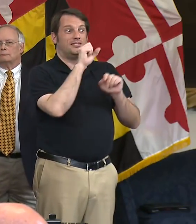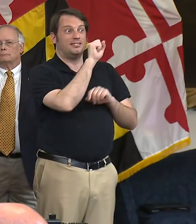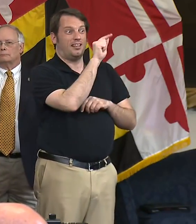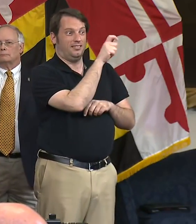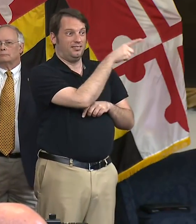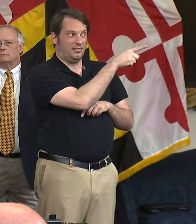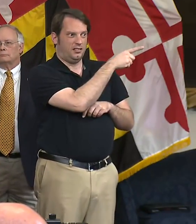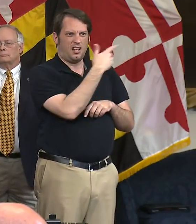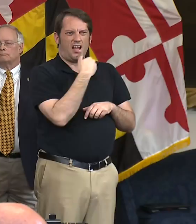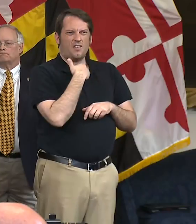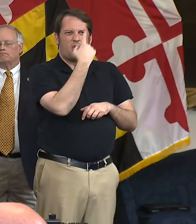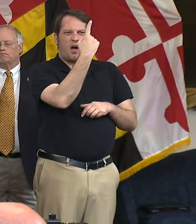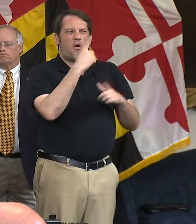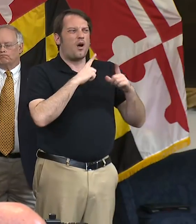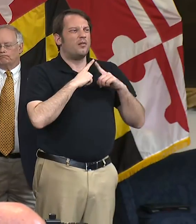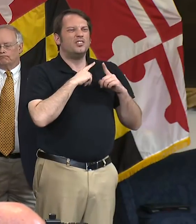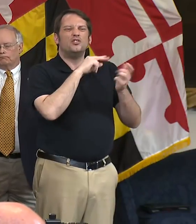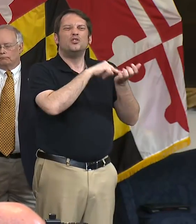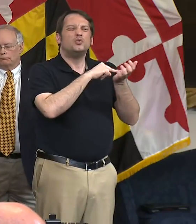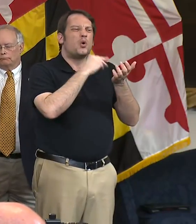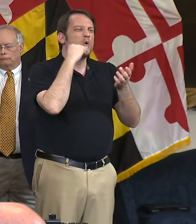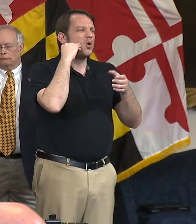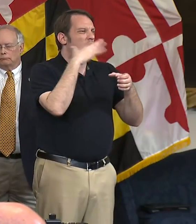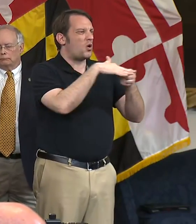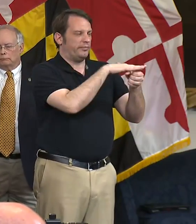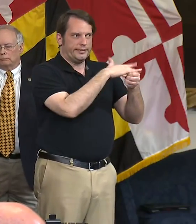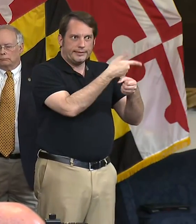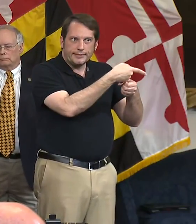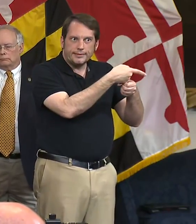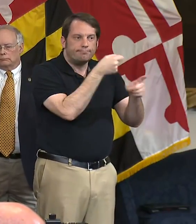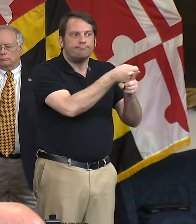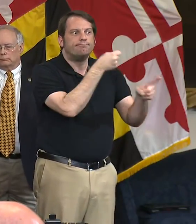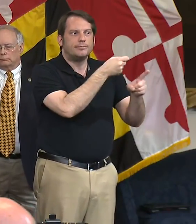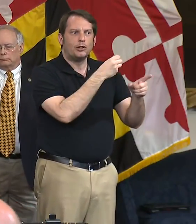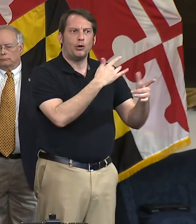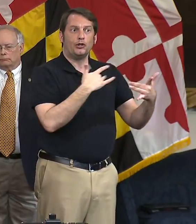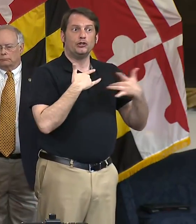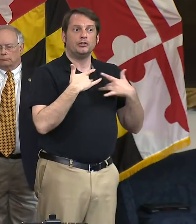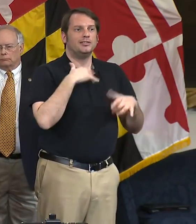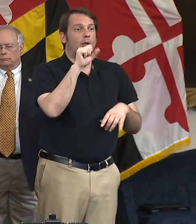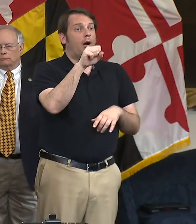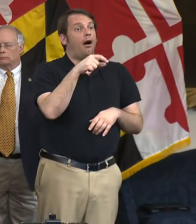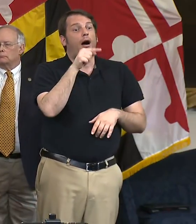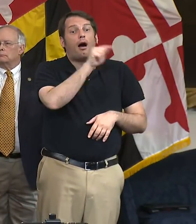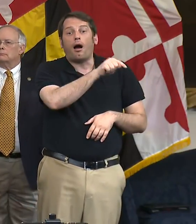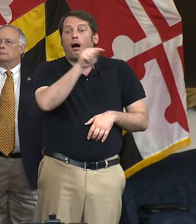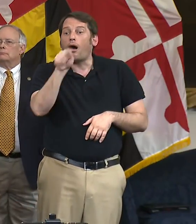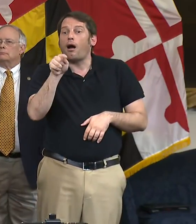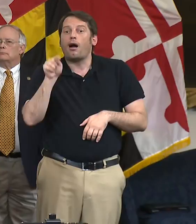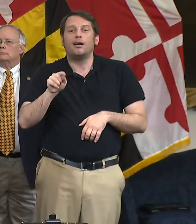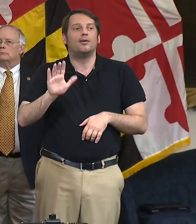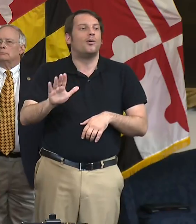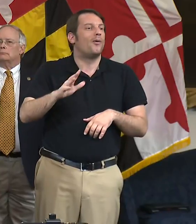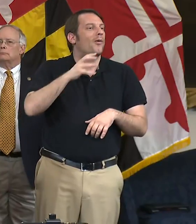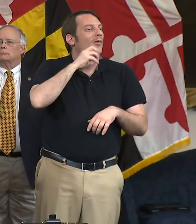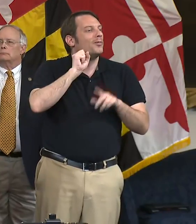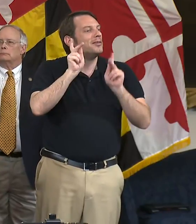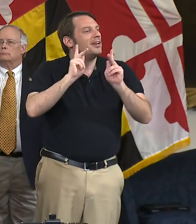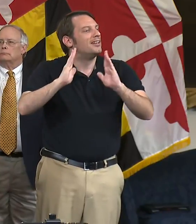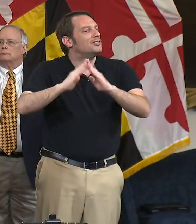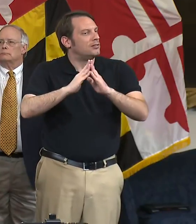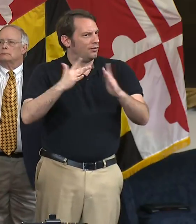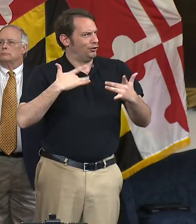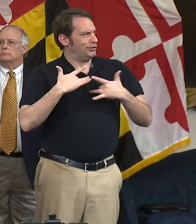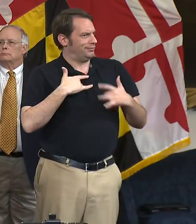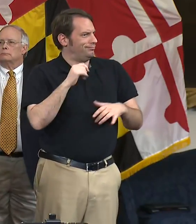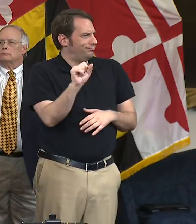Look, it's a concern for us in any community, but there's no question that older Americans and folks that